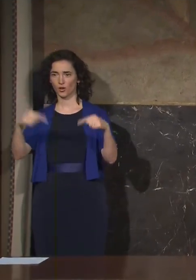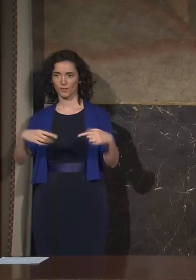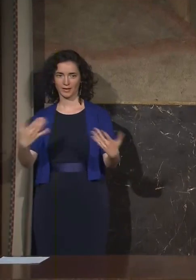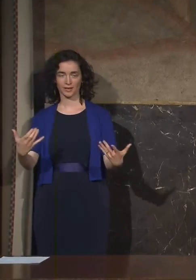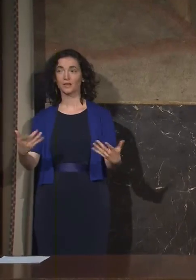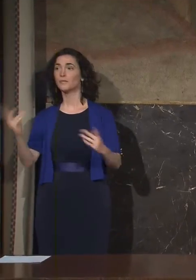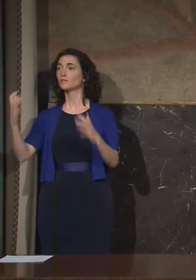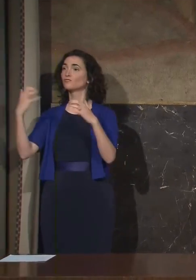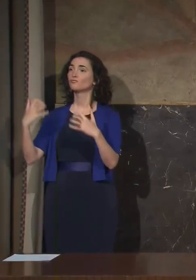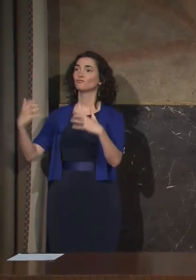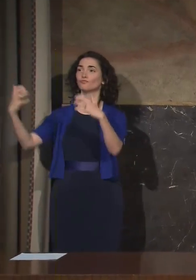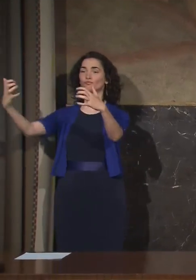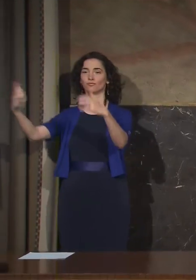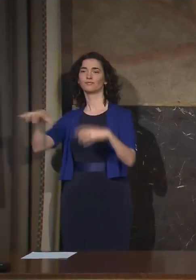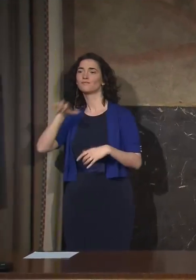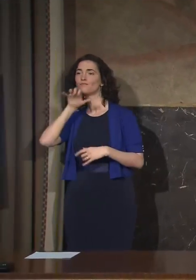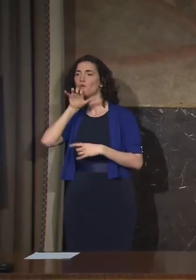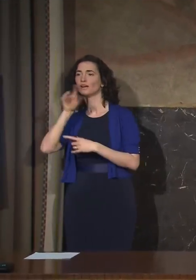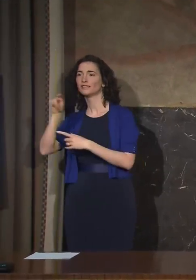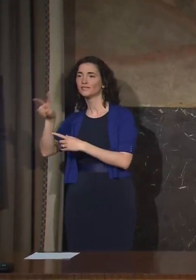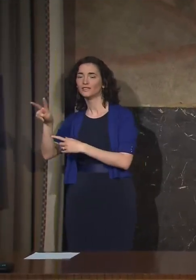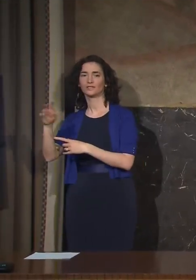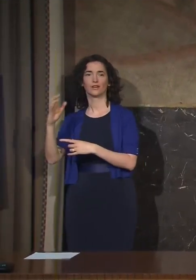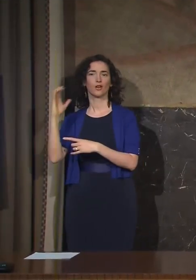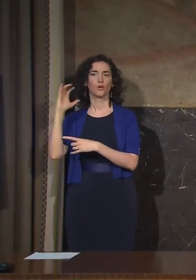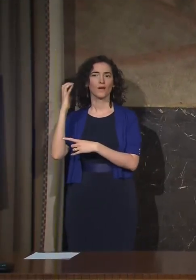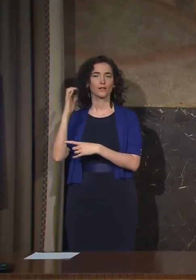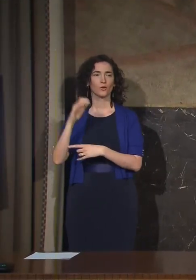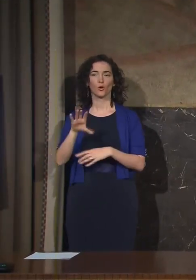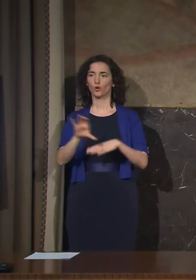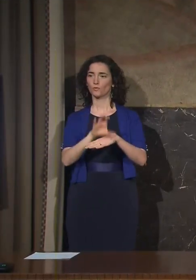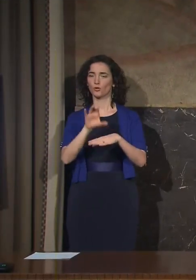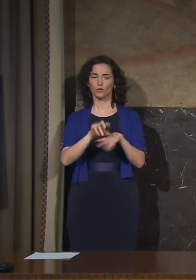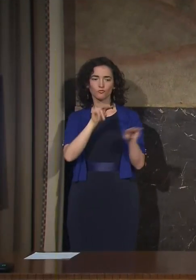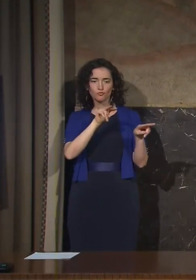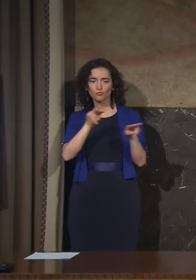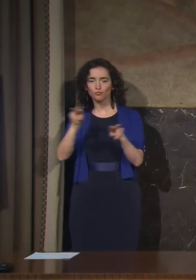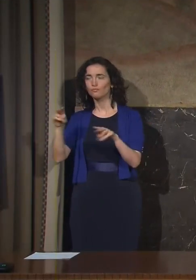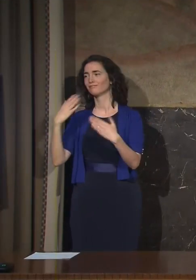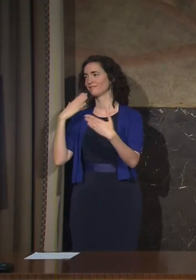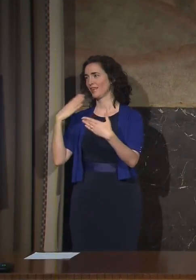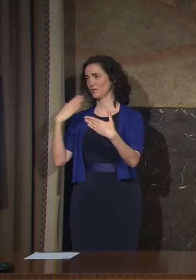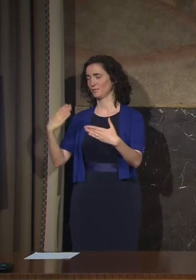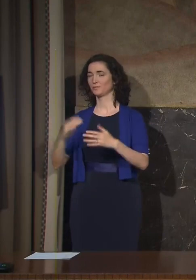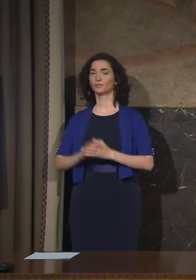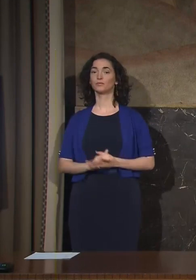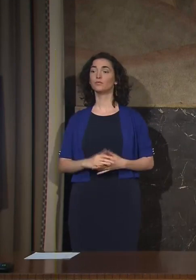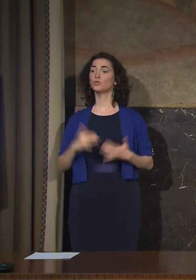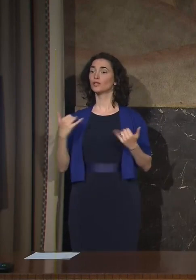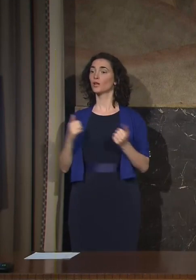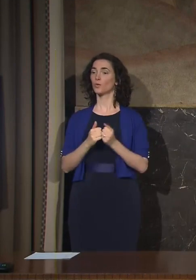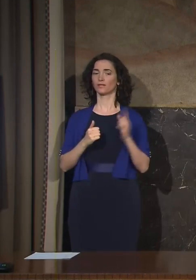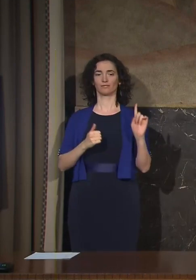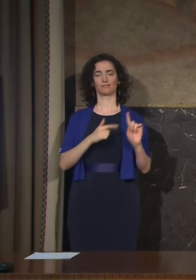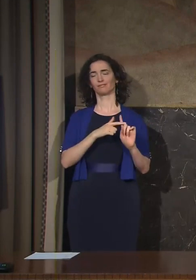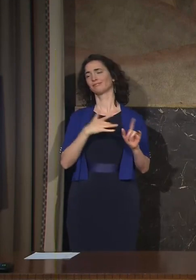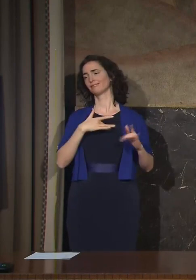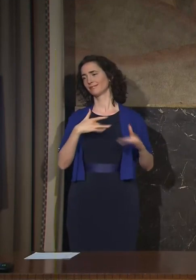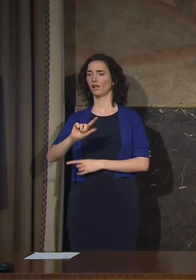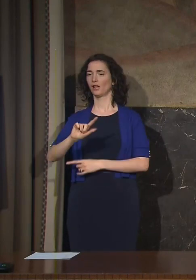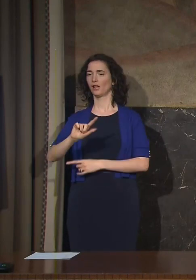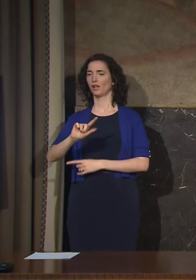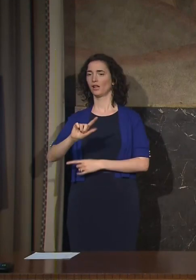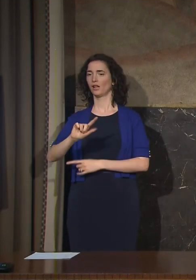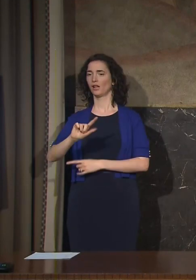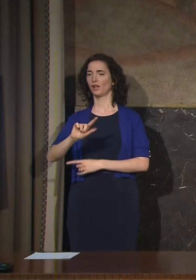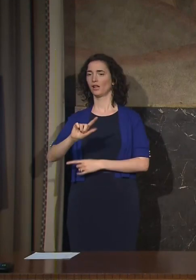or their radio or their computer, however they happen to be watching. I've got with me today, as usual, Dr. Alex Beu. He